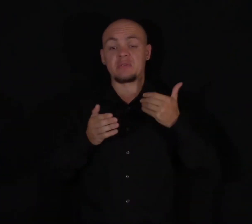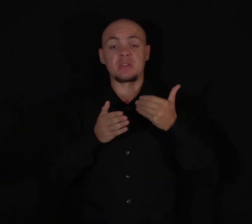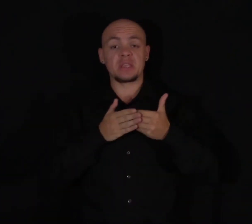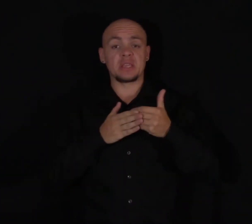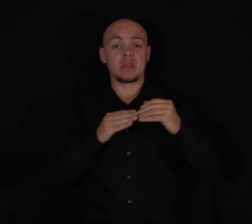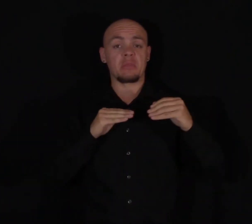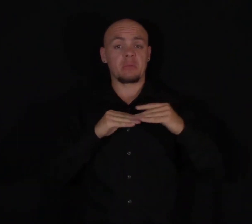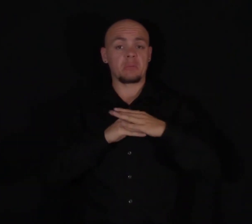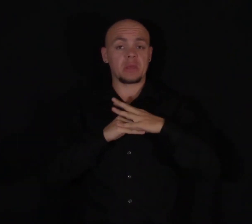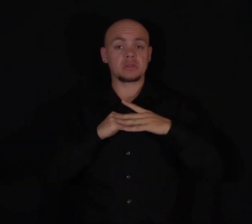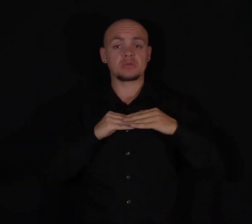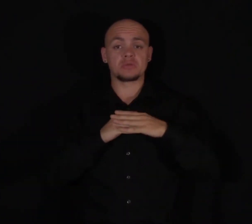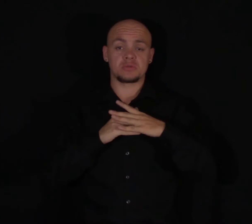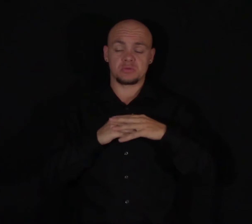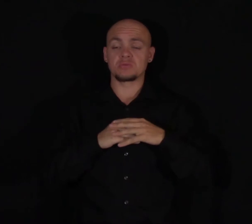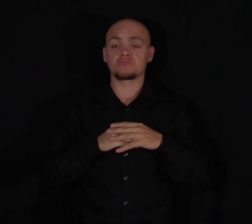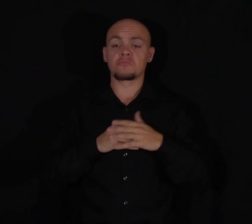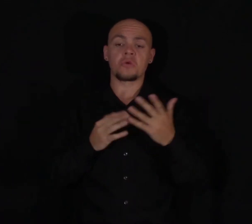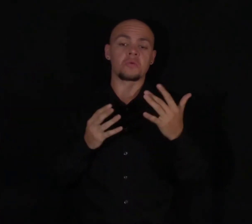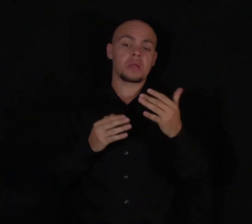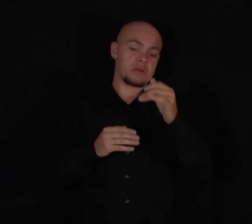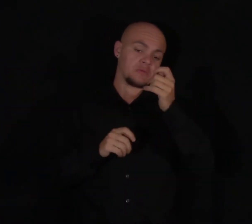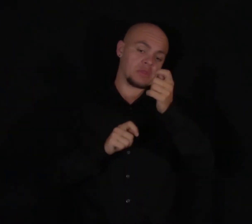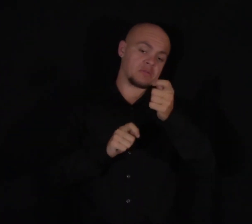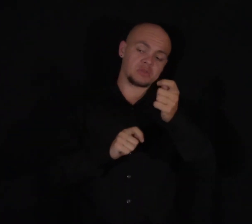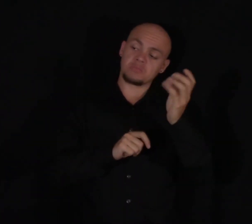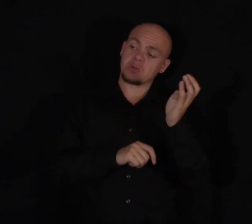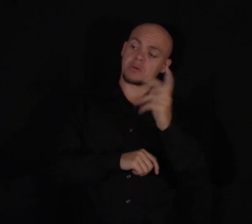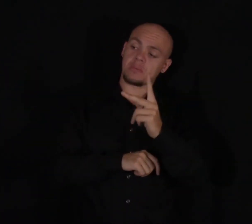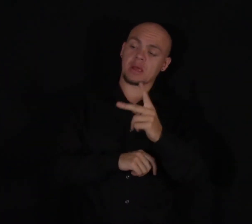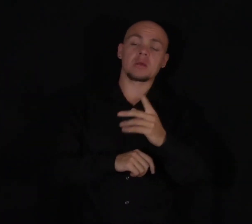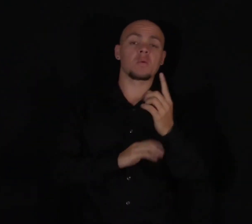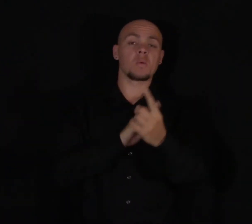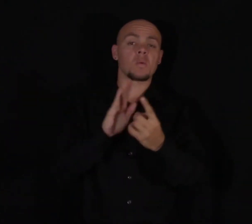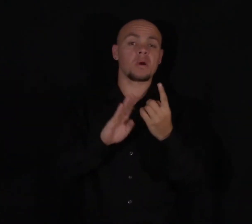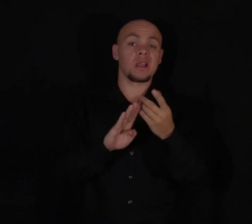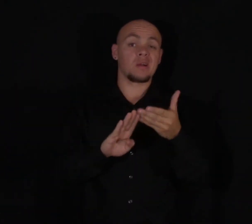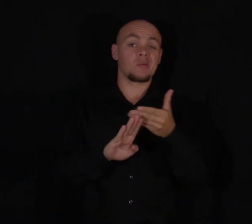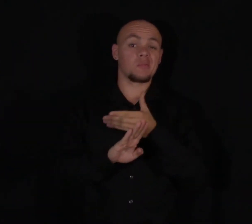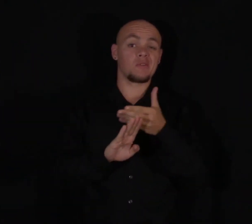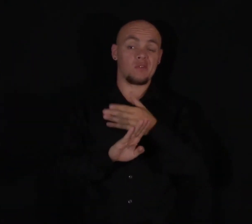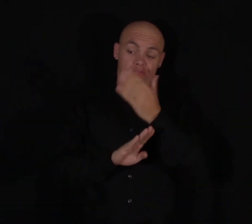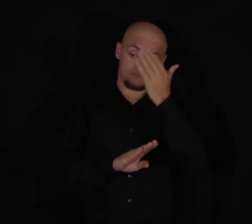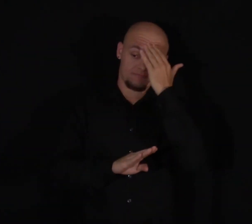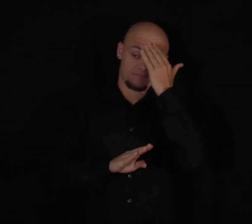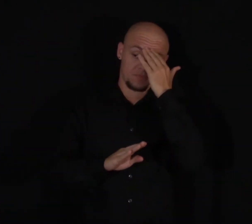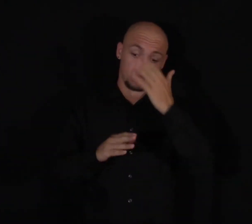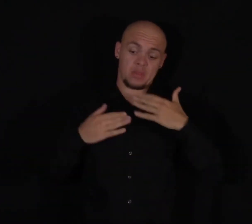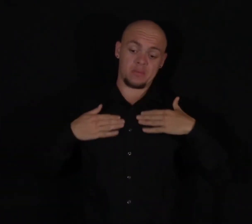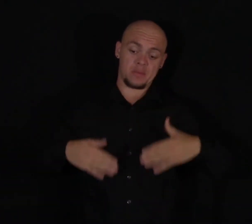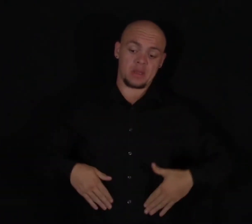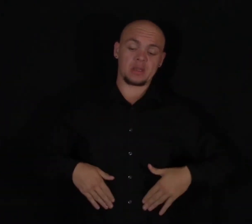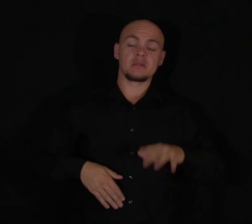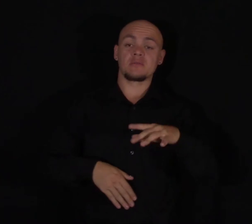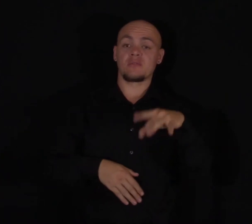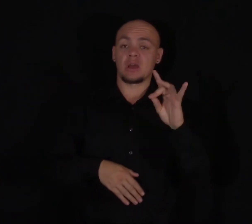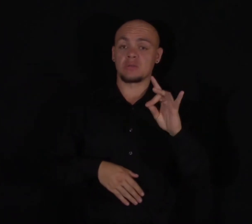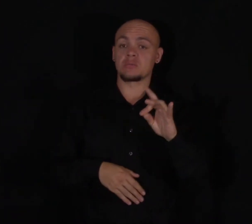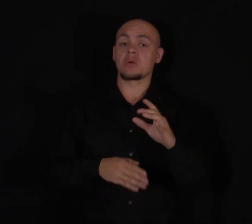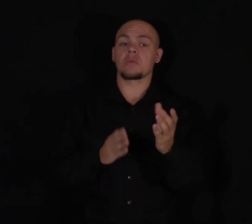cottage, waiting for the return of the fishermen, about an hour before she heard the discovery of the body, when she saw a boat with only one man